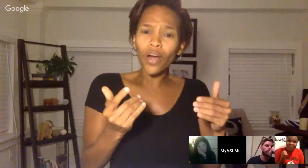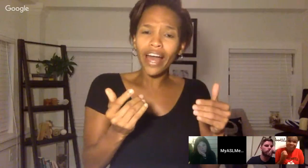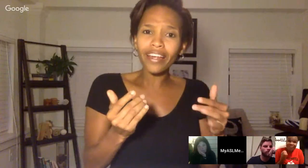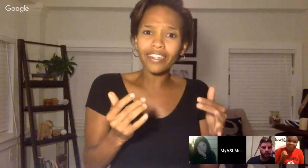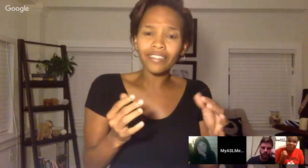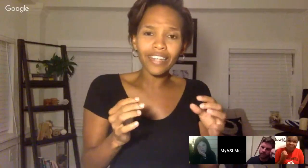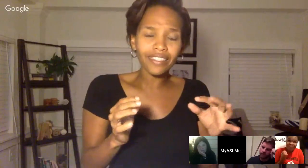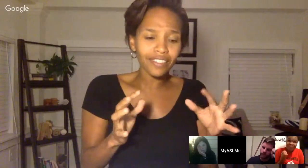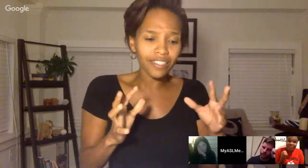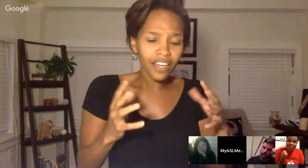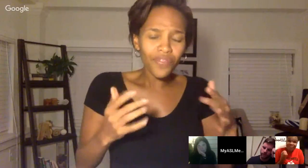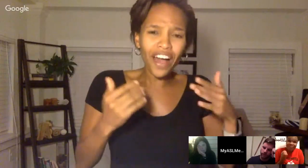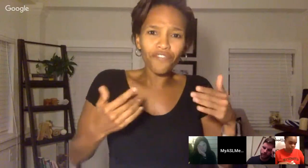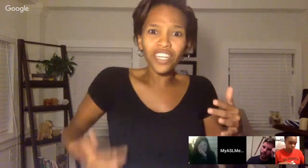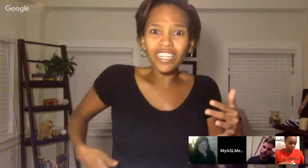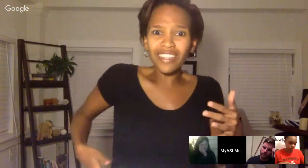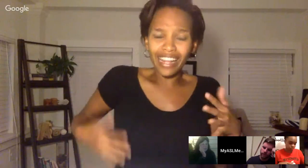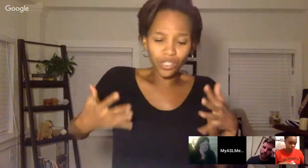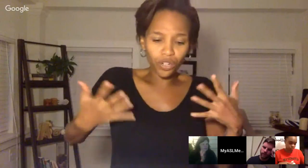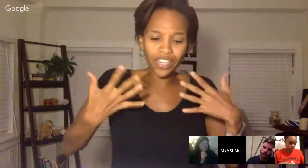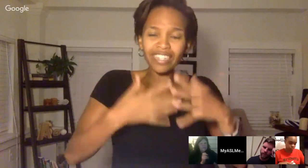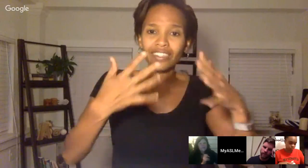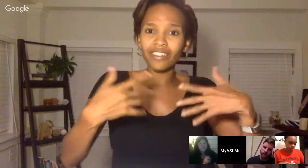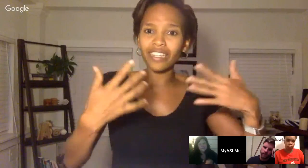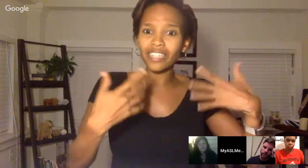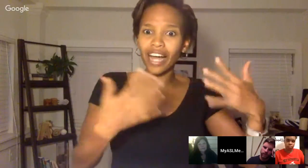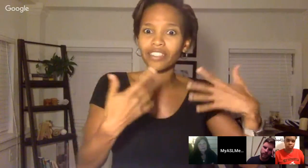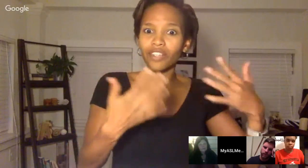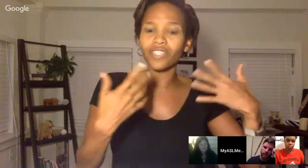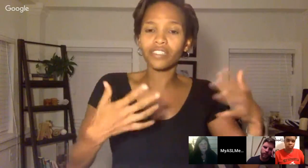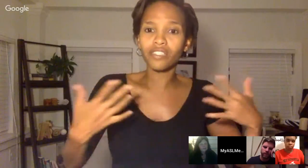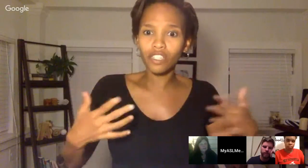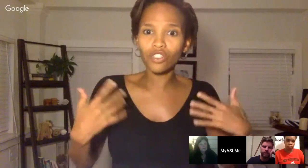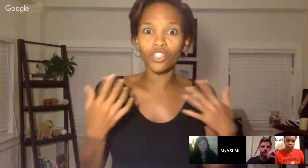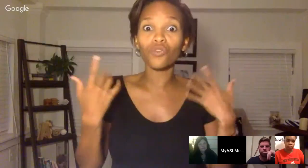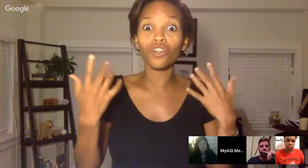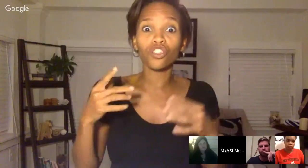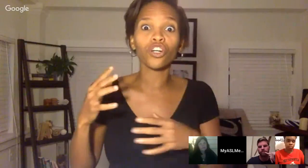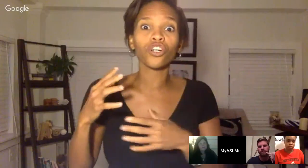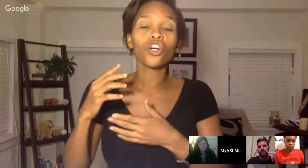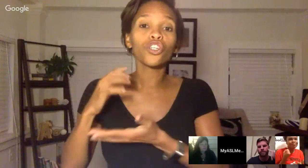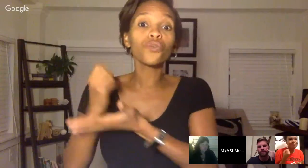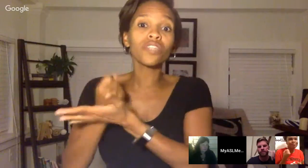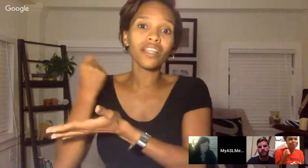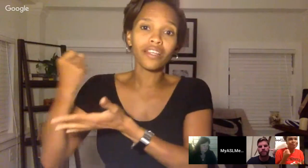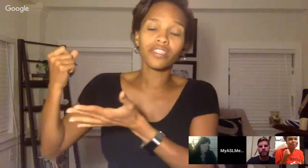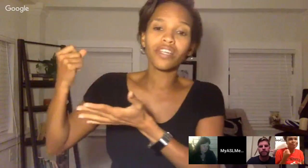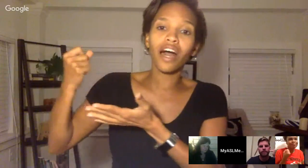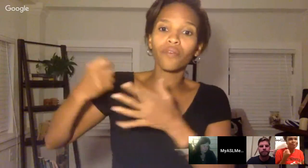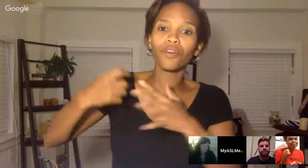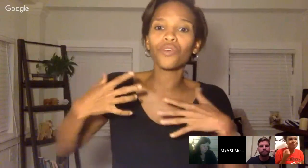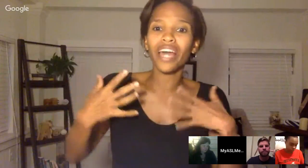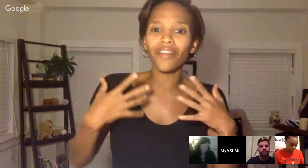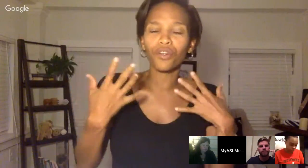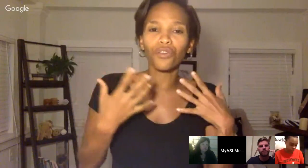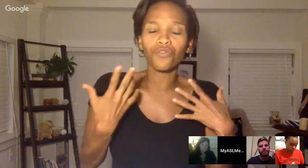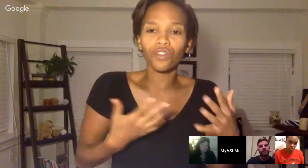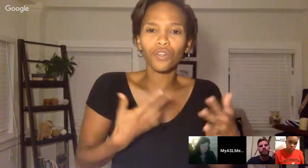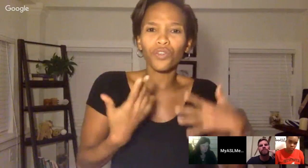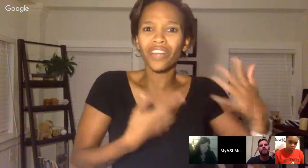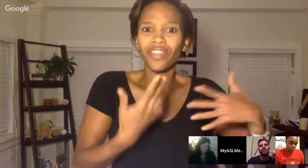let's go ahead and that feeling that's sort of hidden in these kinds of sentences, so that you can start using this sign when you